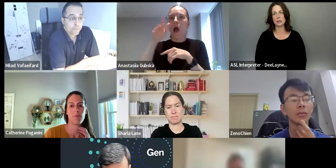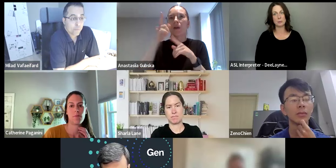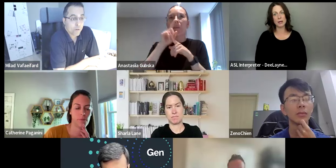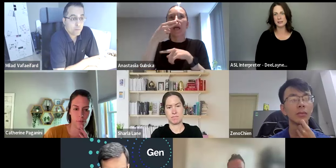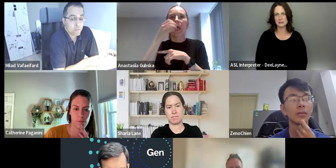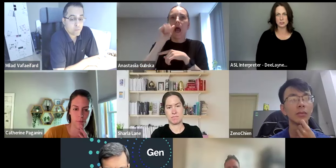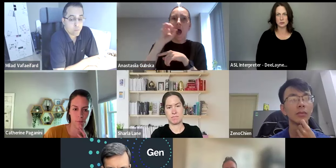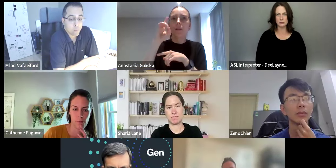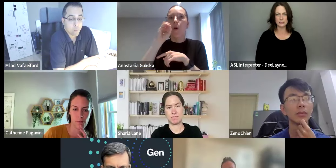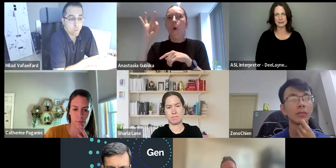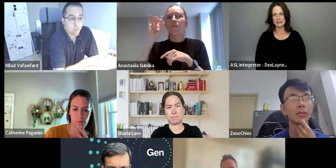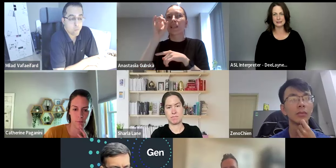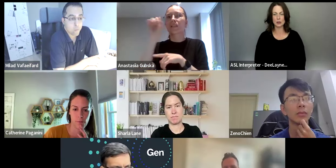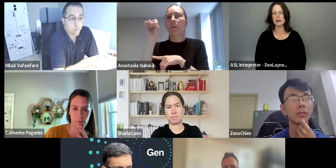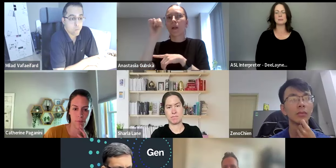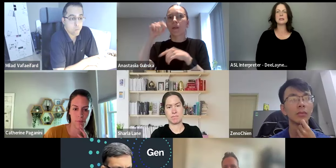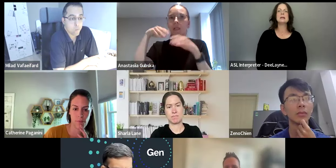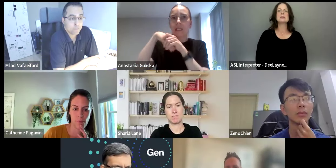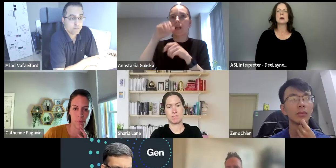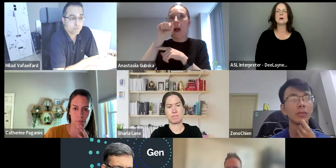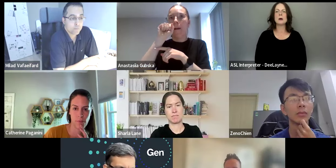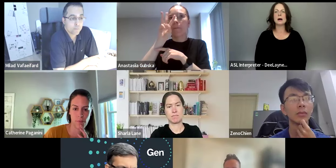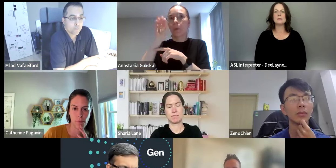to the process to get hooked up.